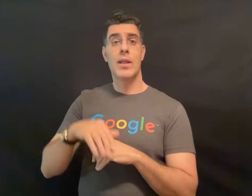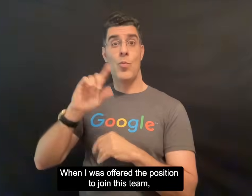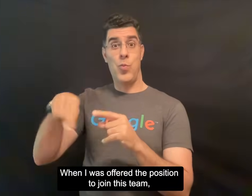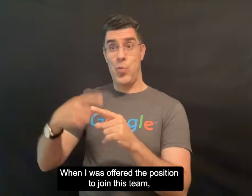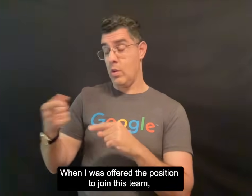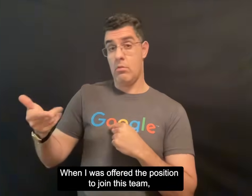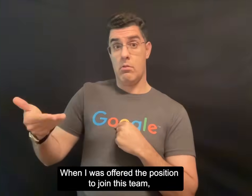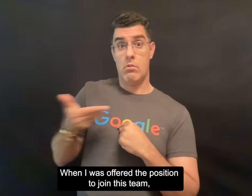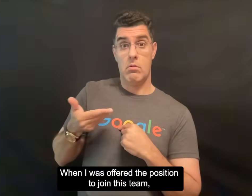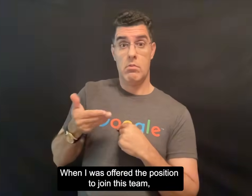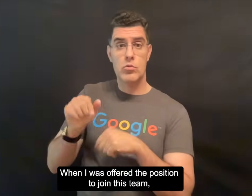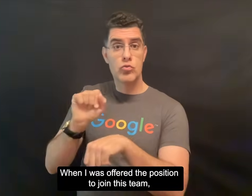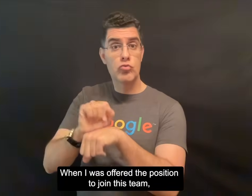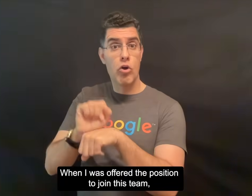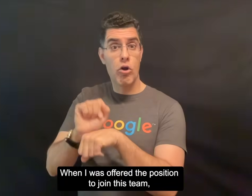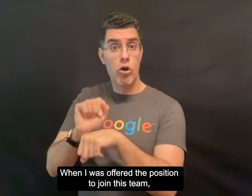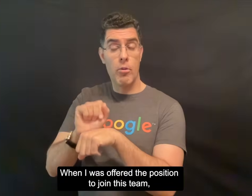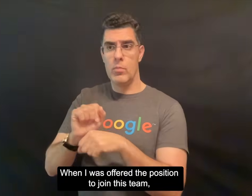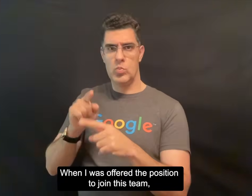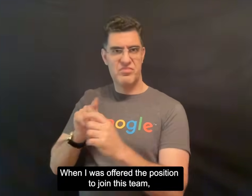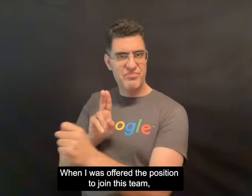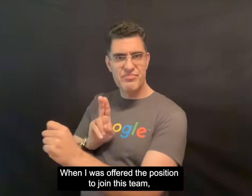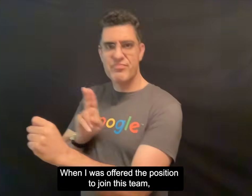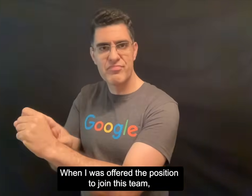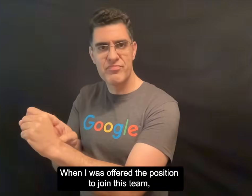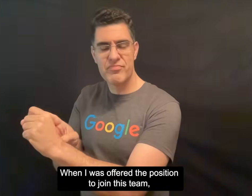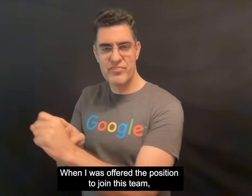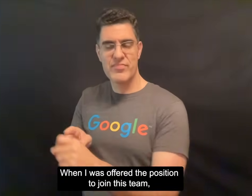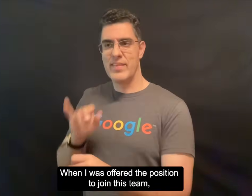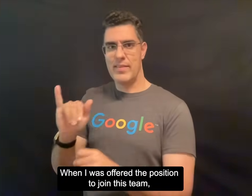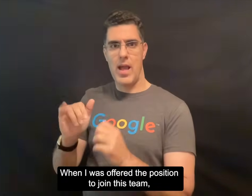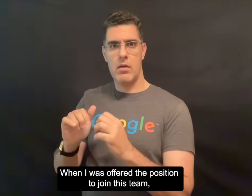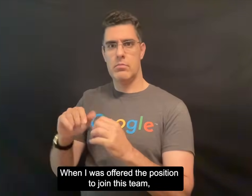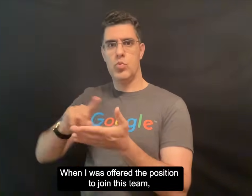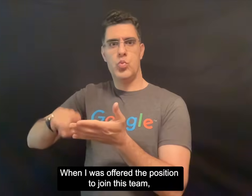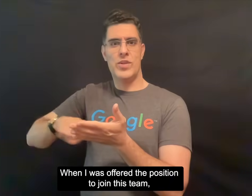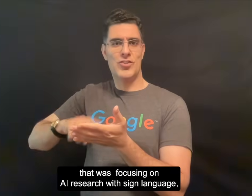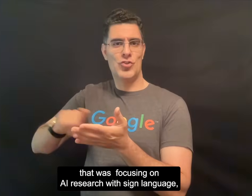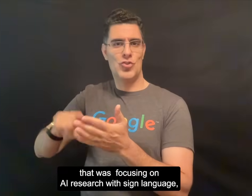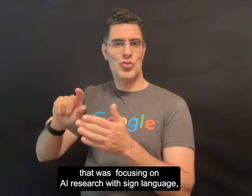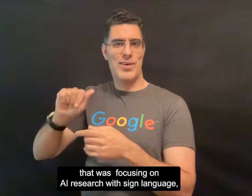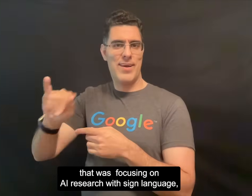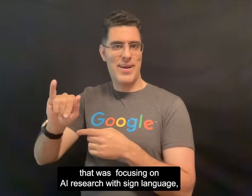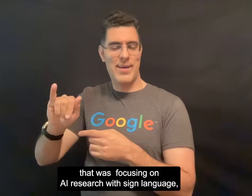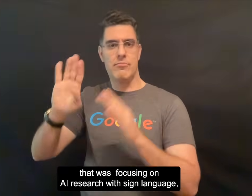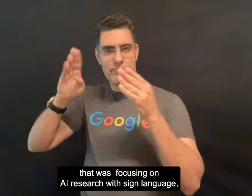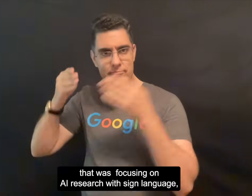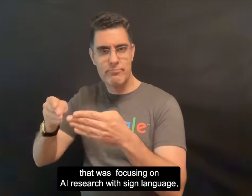When I was offered the position to join this team that was focusing on AI research with